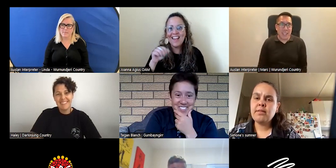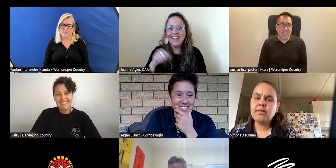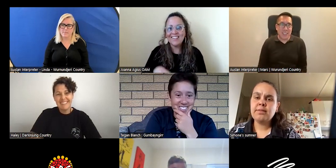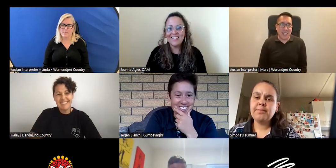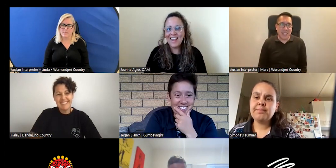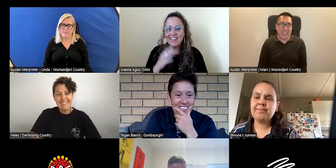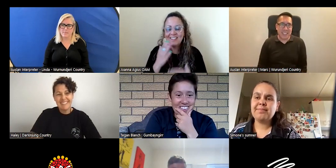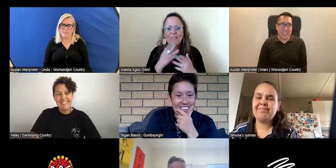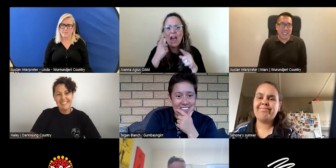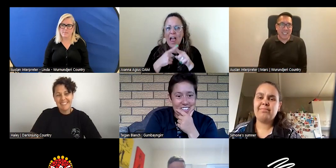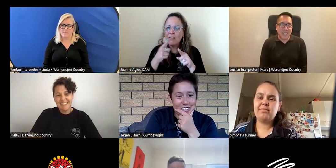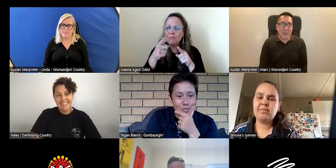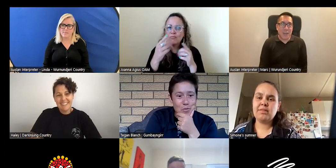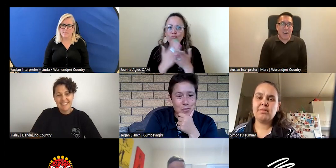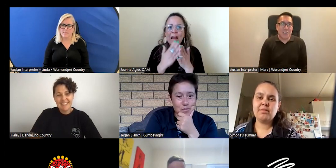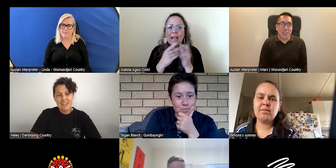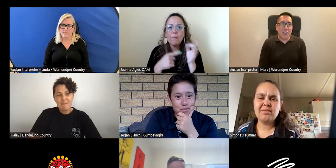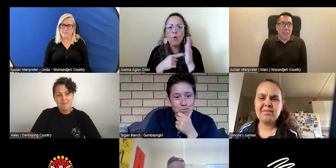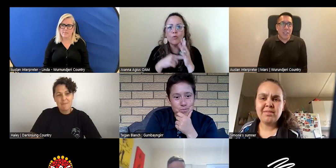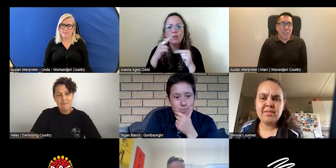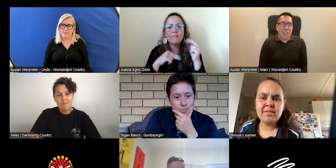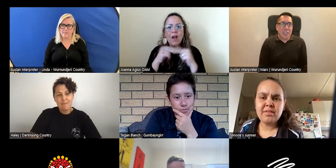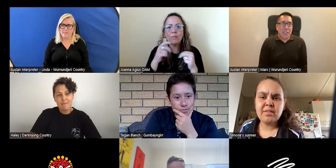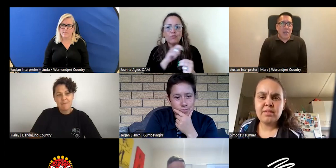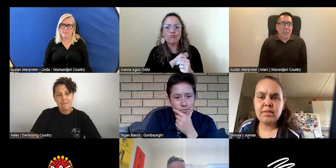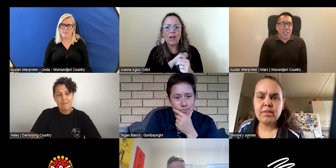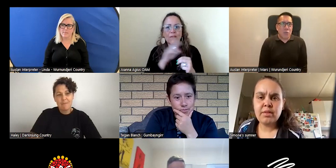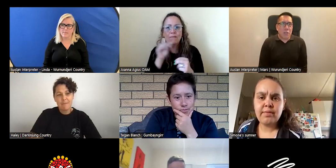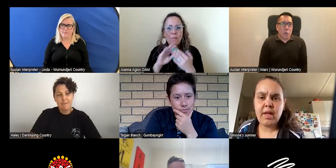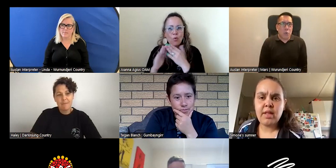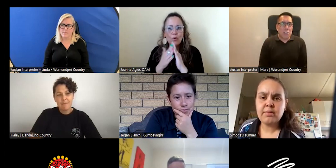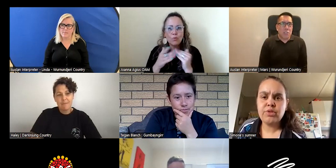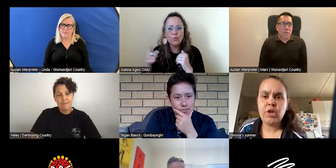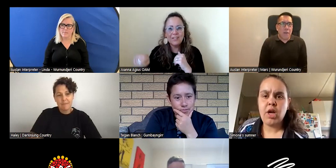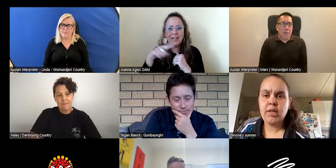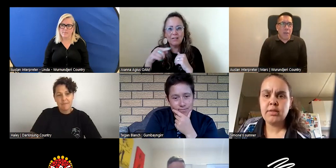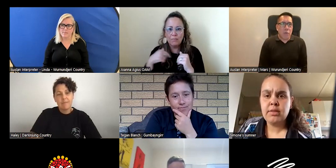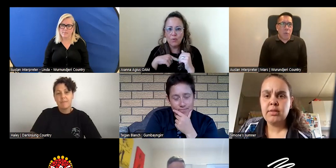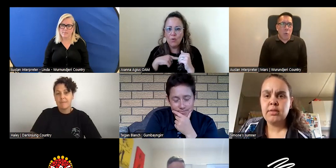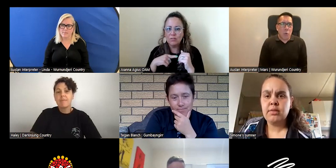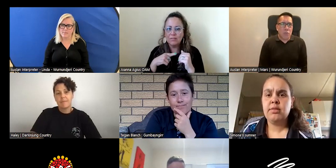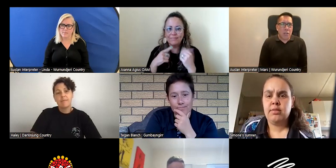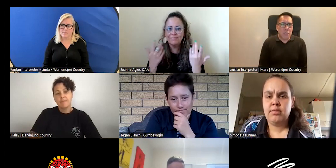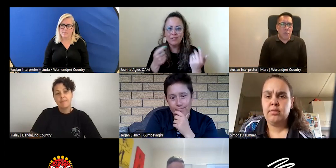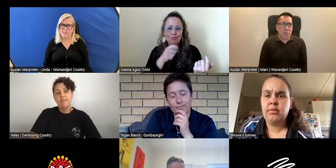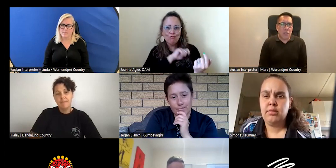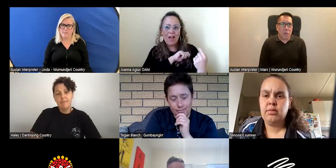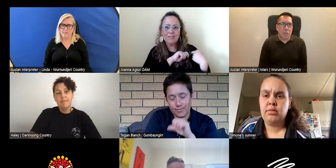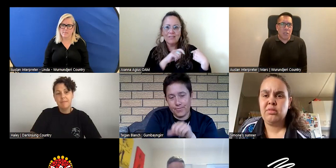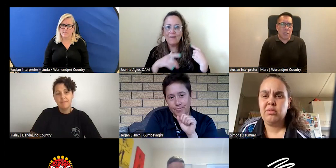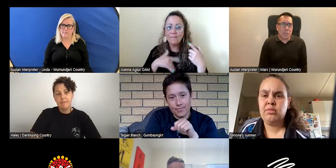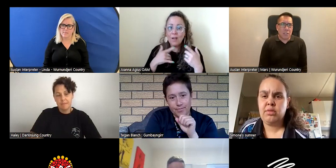Yeah, it sounds like it. Wow. So I think it's really important to develop that rapport and trust within